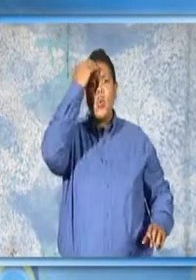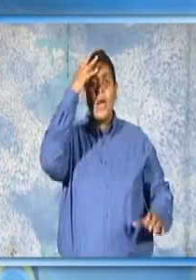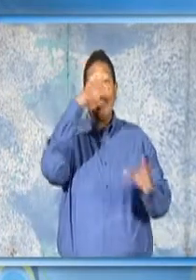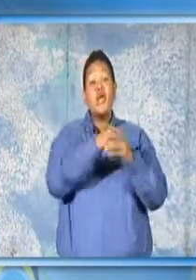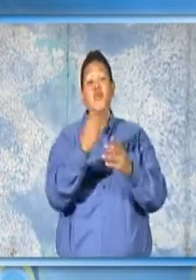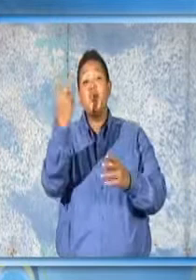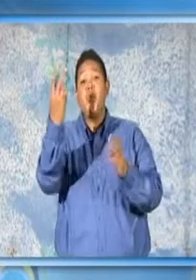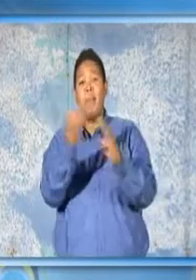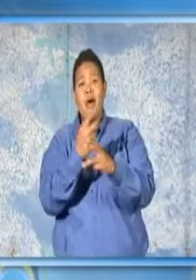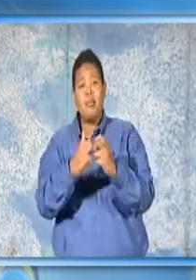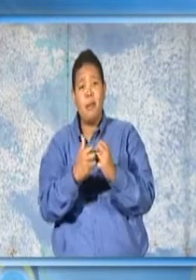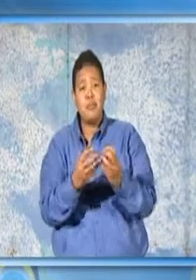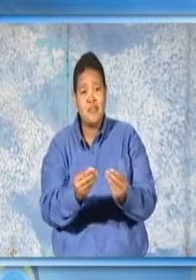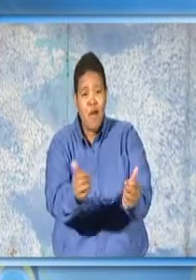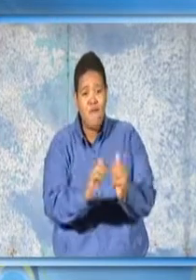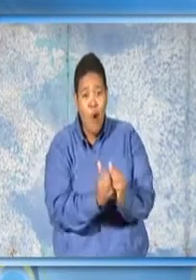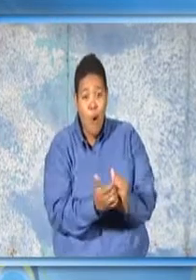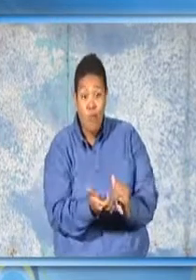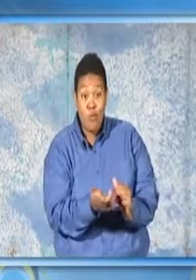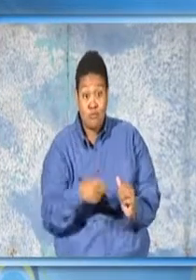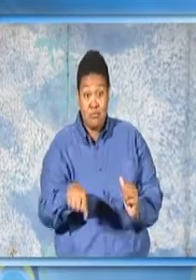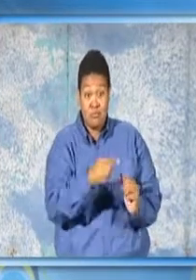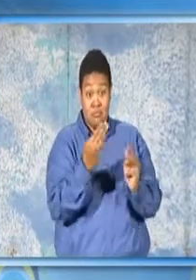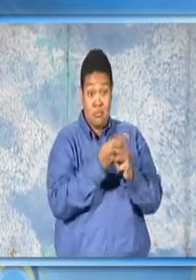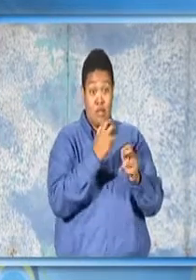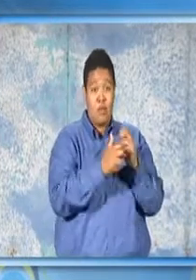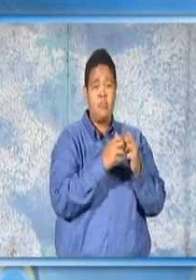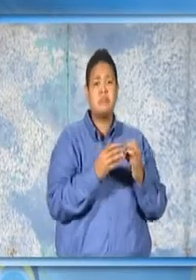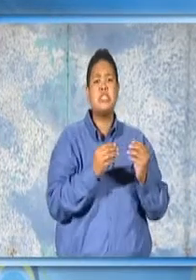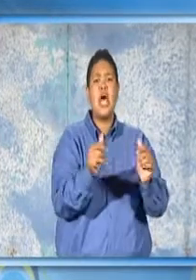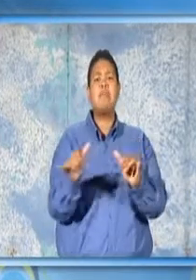equations? These equations can be solved